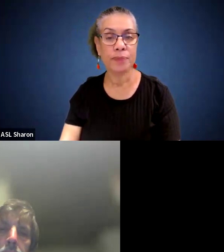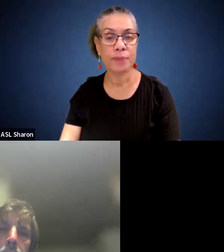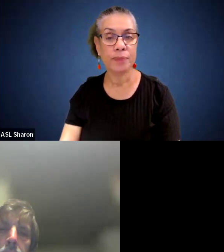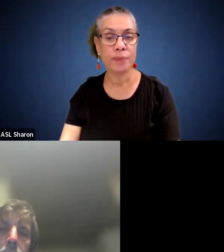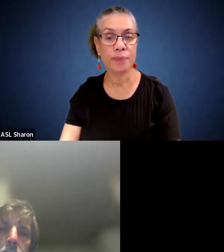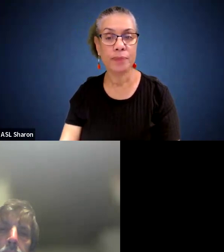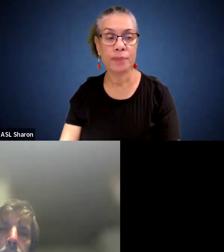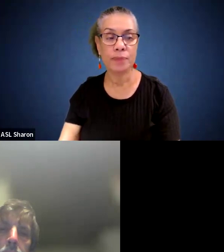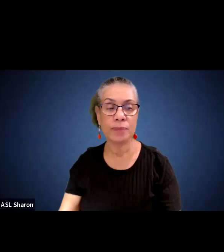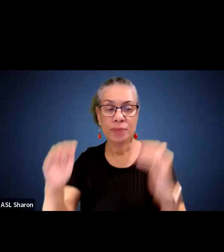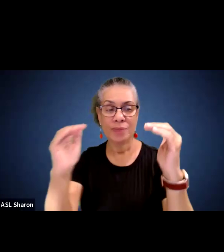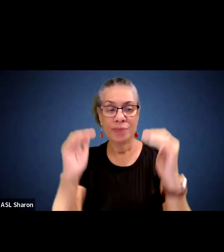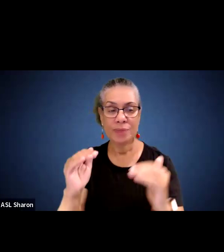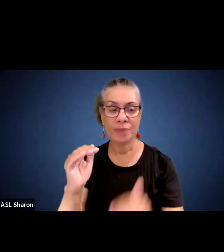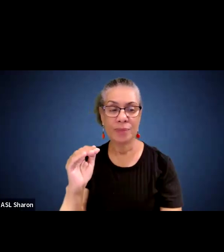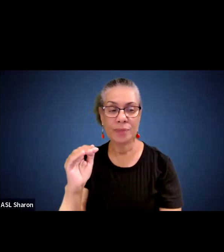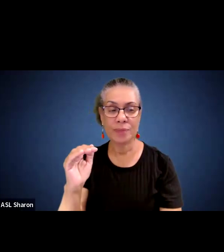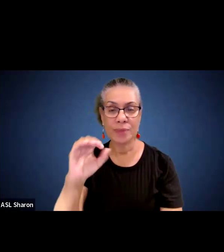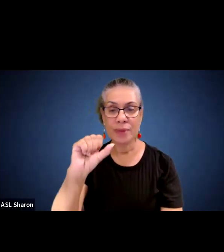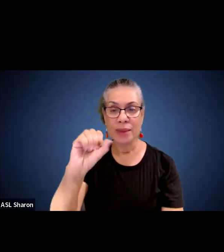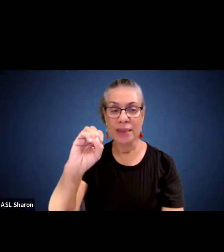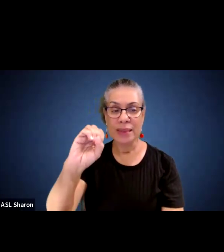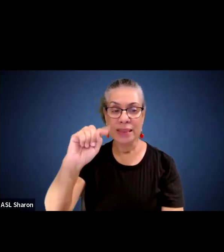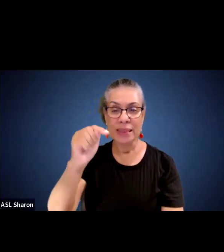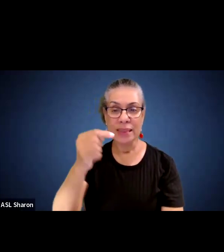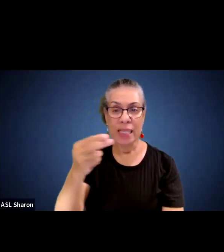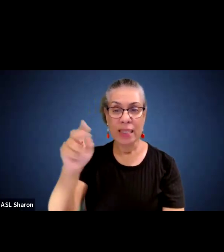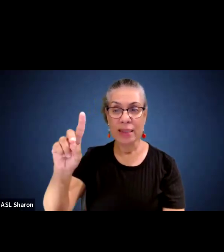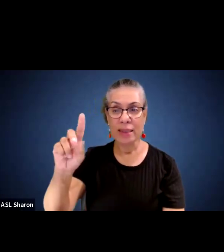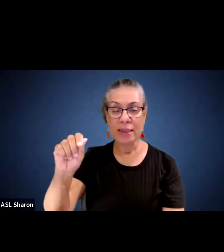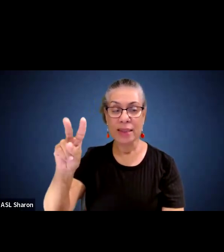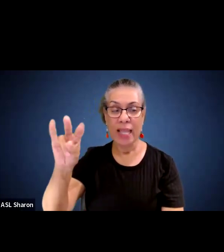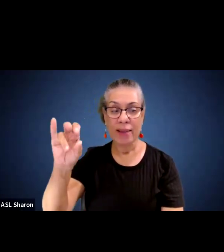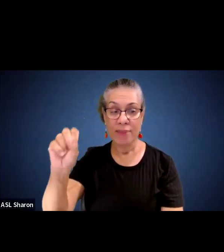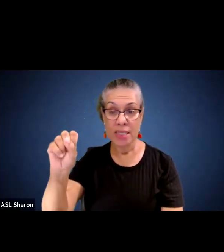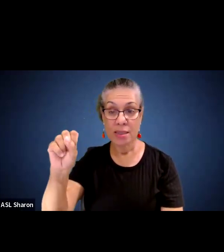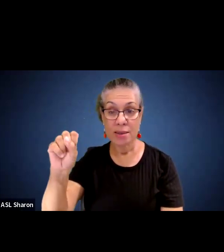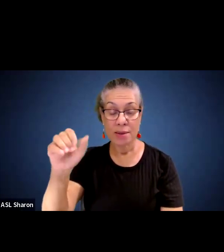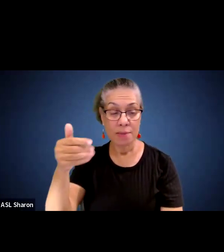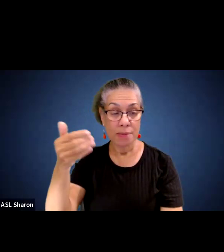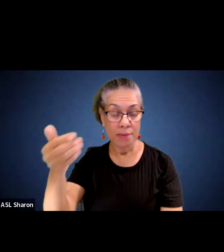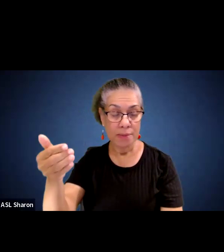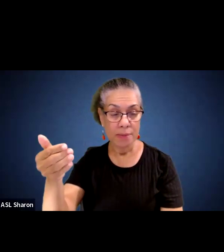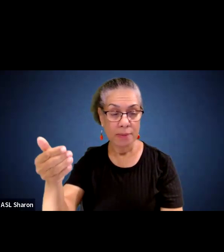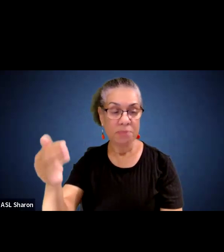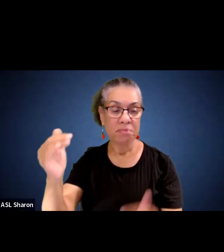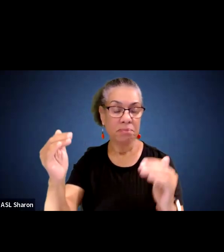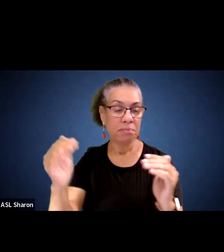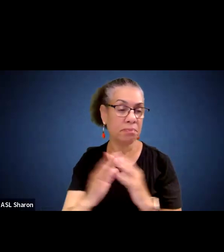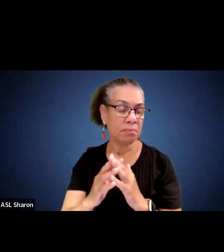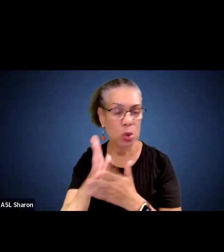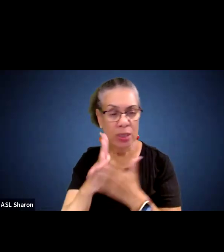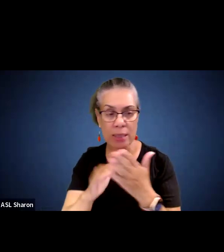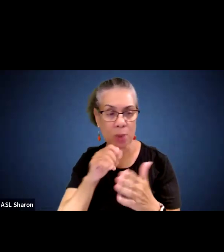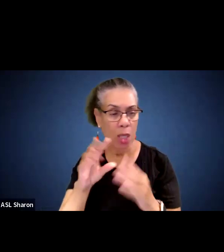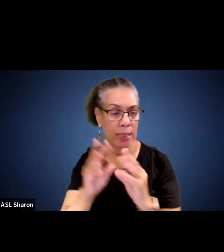Beth Davis, Fran Harrington, Ted Laska, Pierre-Paul Labossiere, and Cleo Woodcock are not in the meeting.